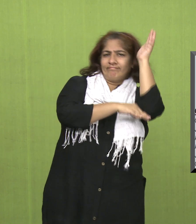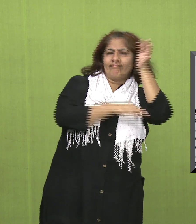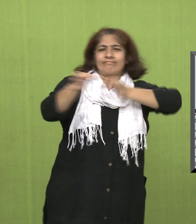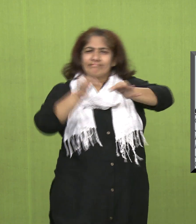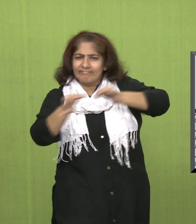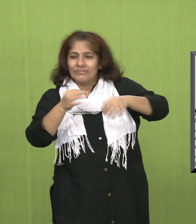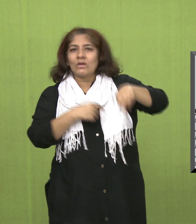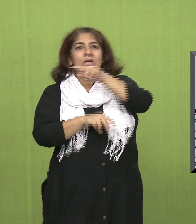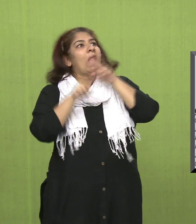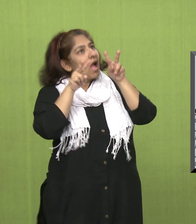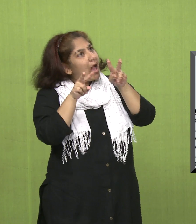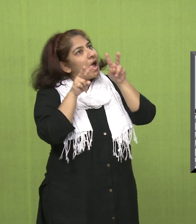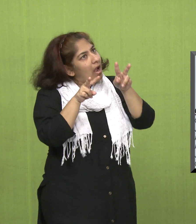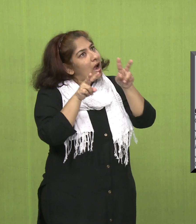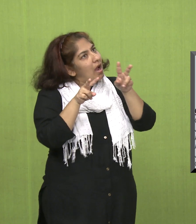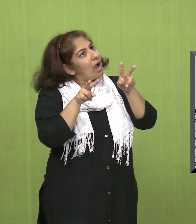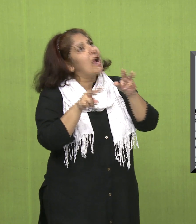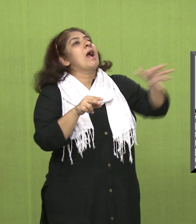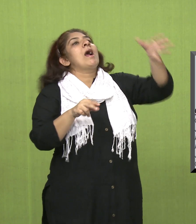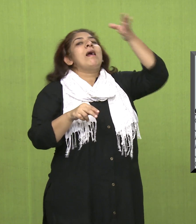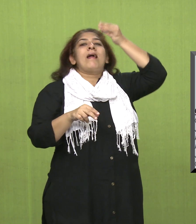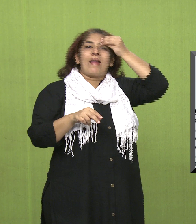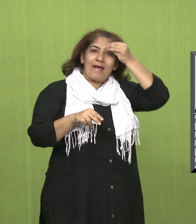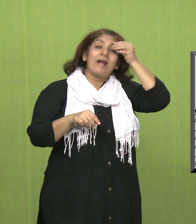way, and people also watch them, understand them.